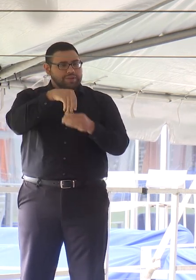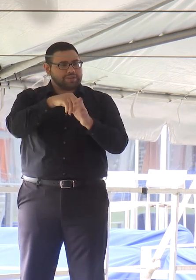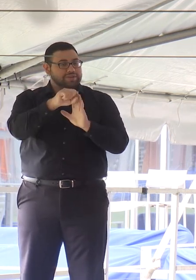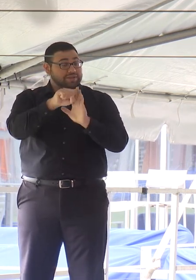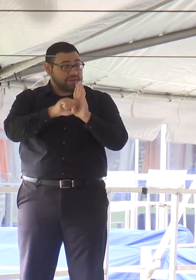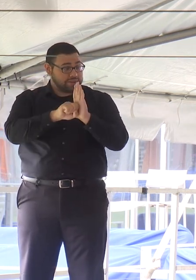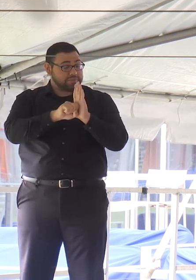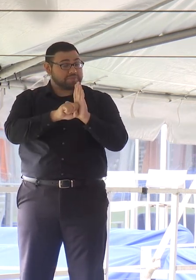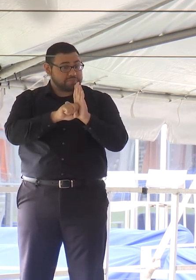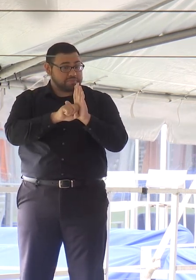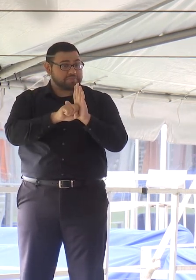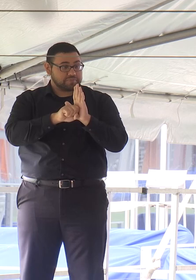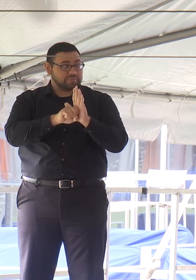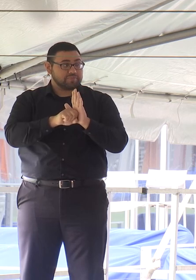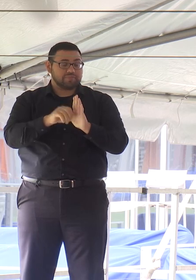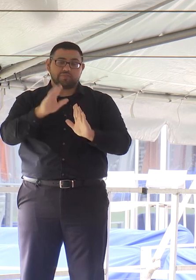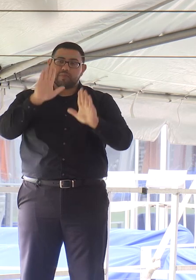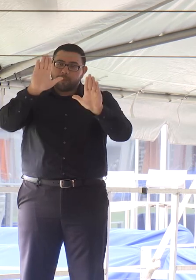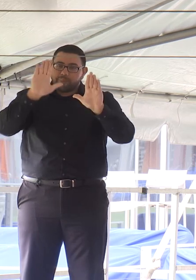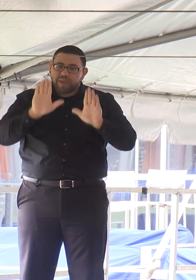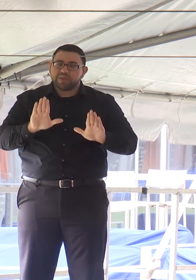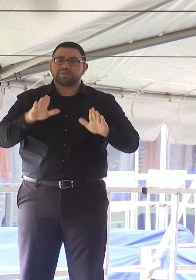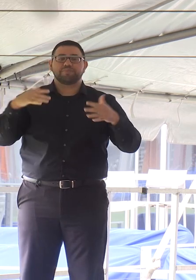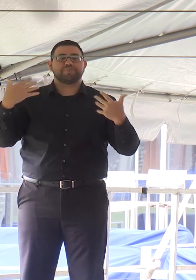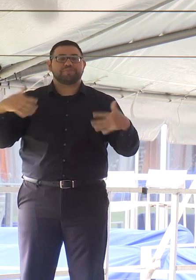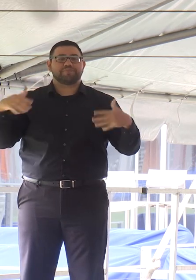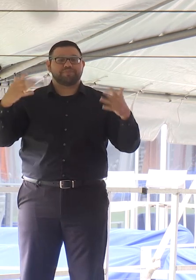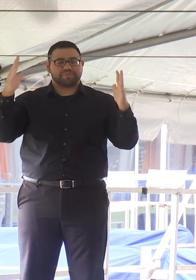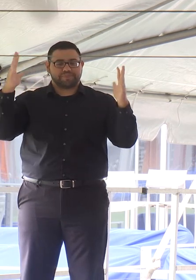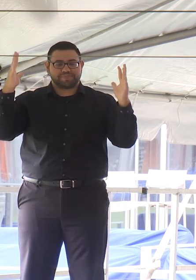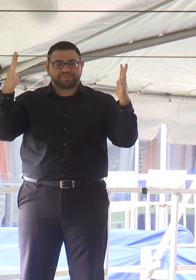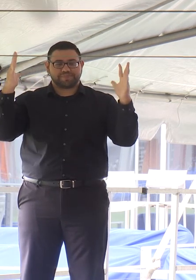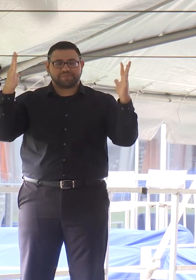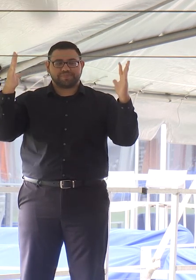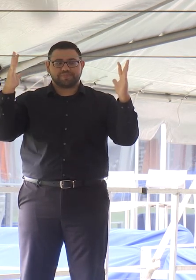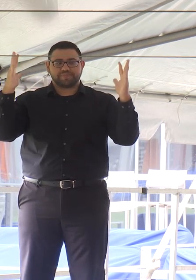one in the state. It's amazing.